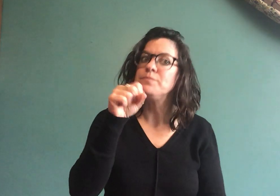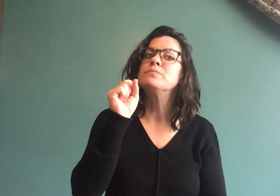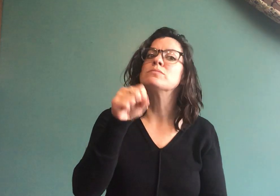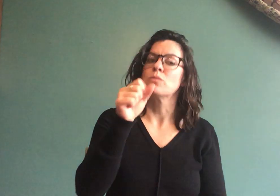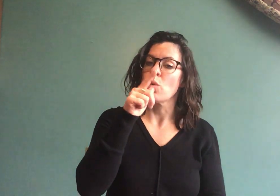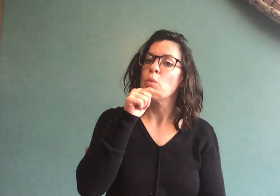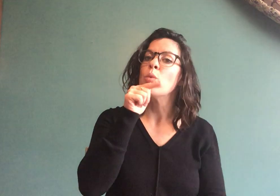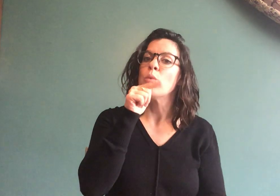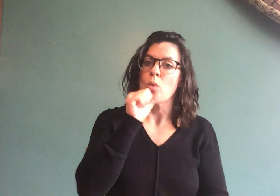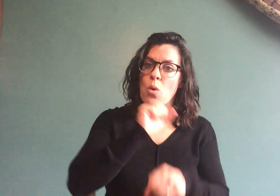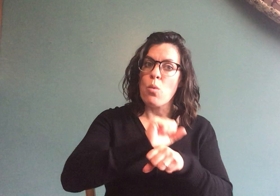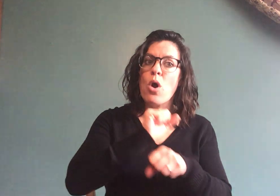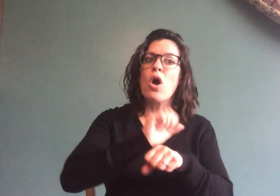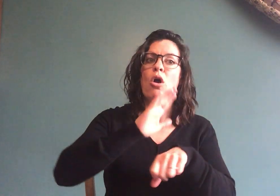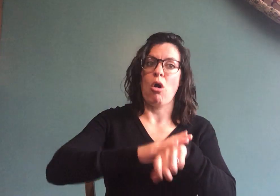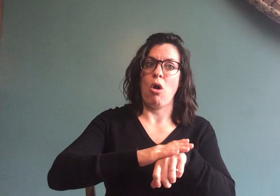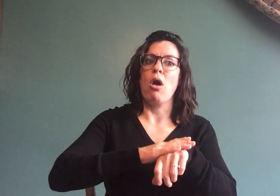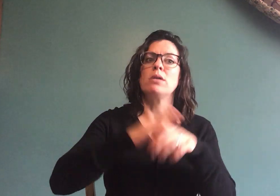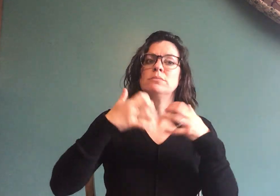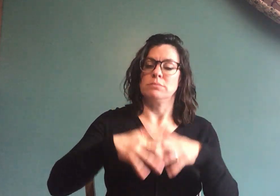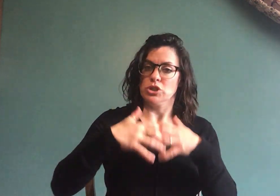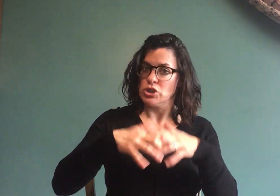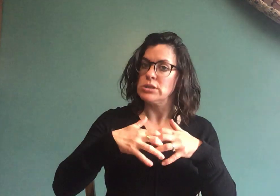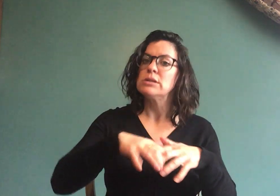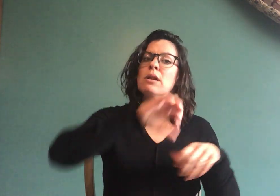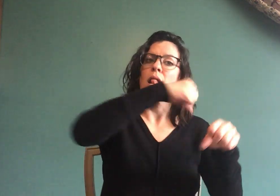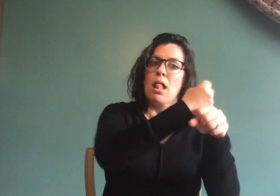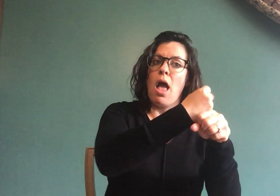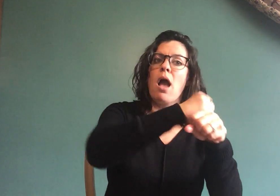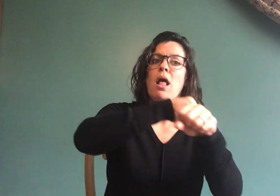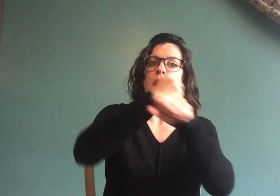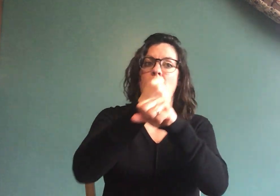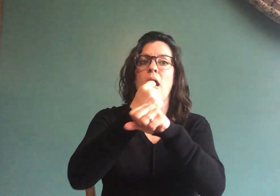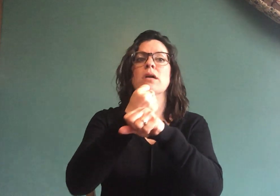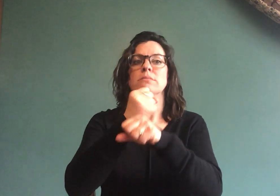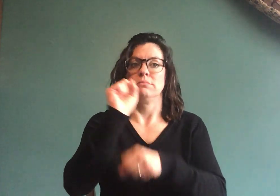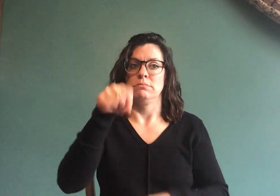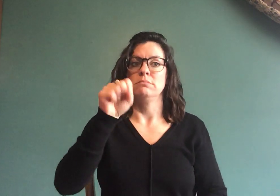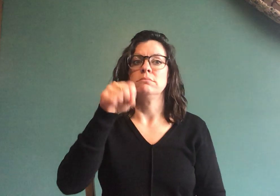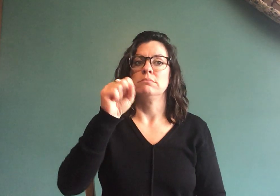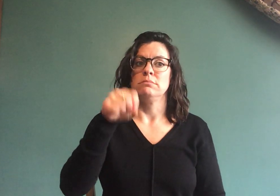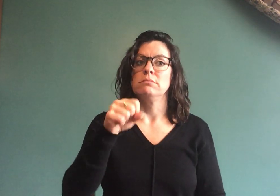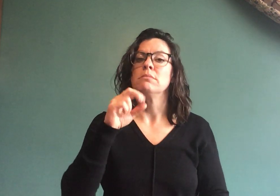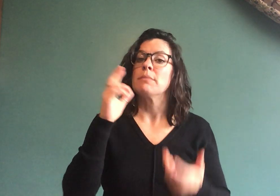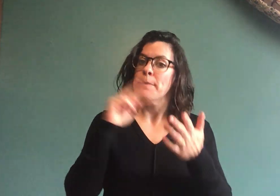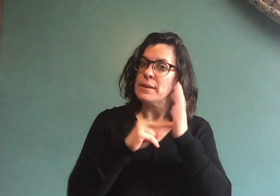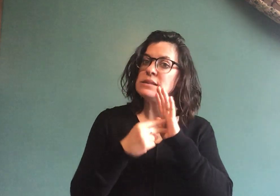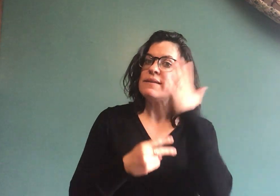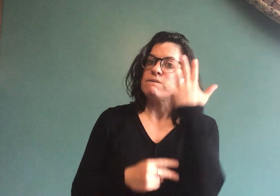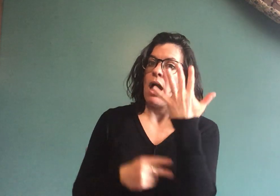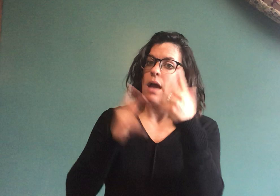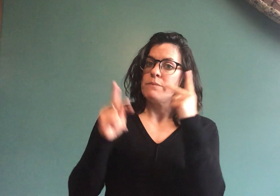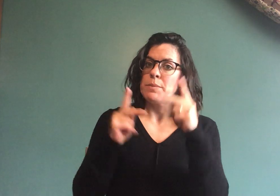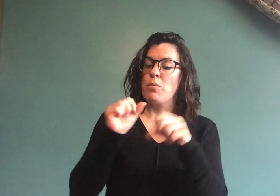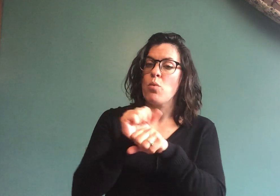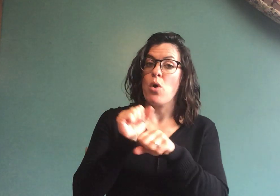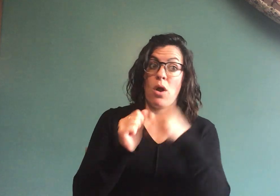5 locks means there's 5 people working on that machine. So what that means is that if Malachi's